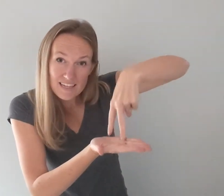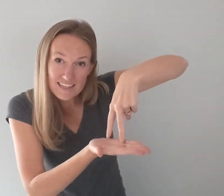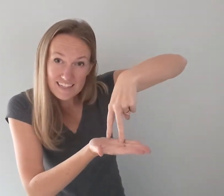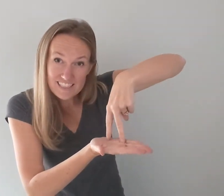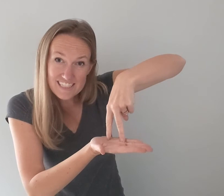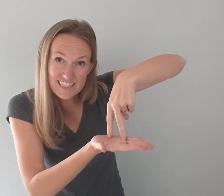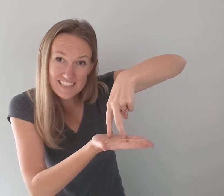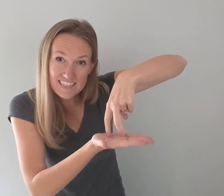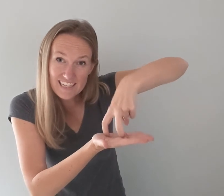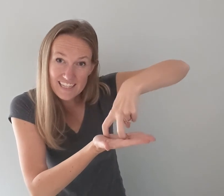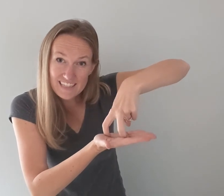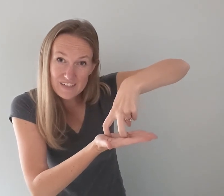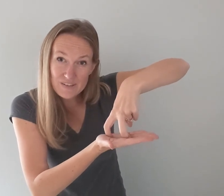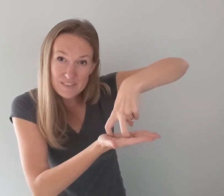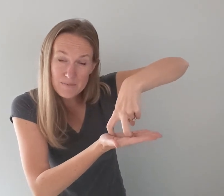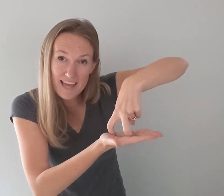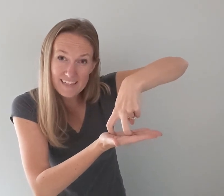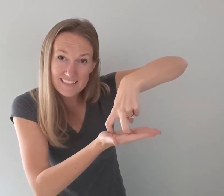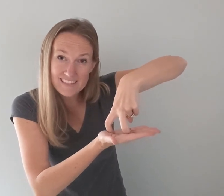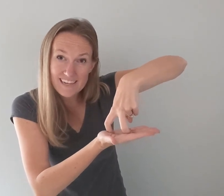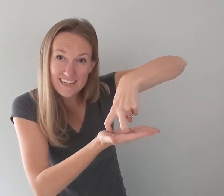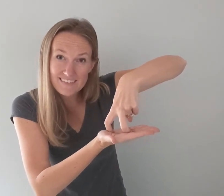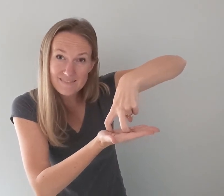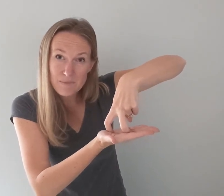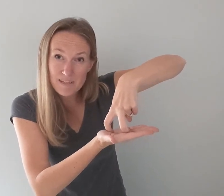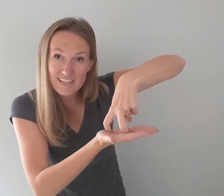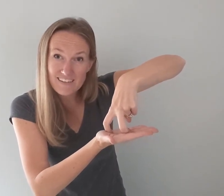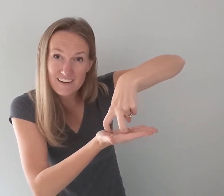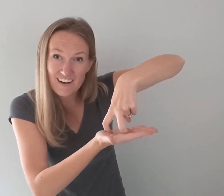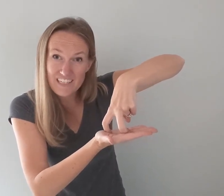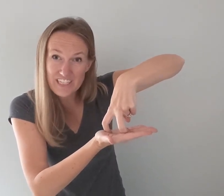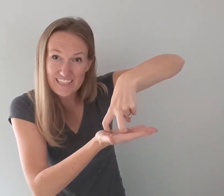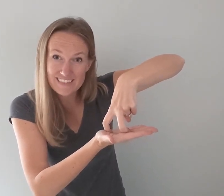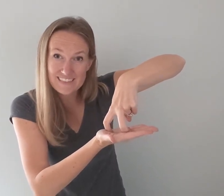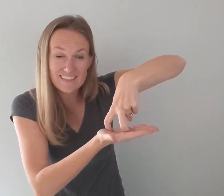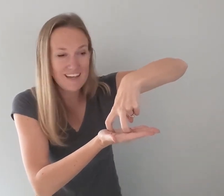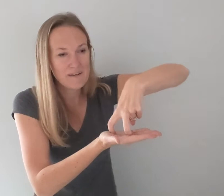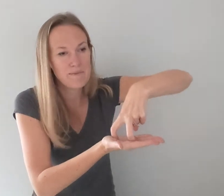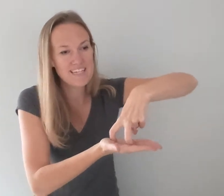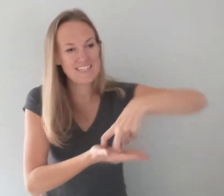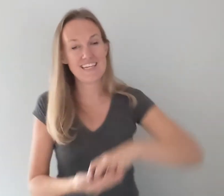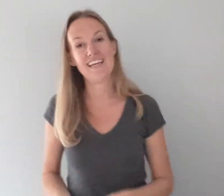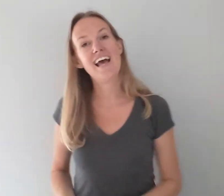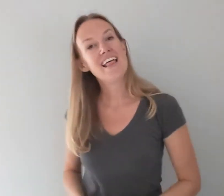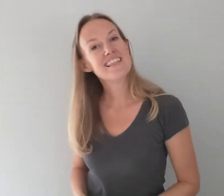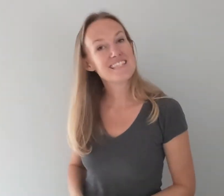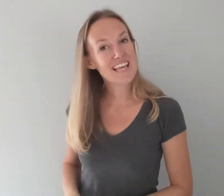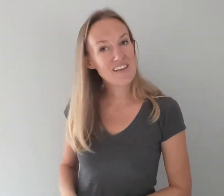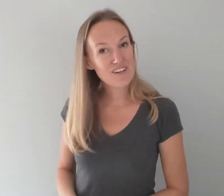like you're standing, and then you're going to bend, okay? Mimicking that you're on your knees, on bended knee. The Savior